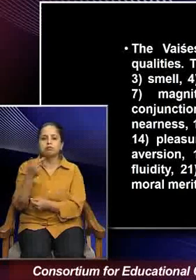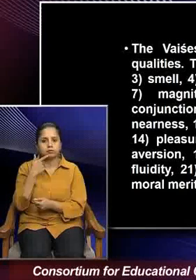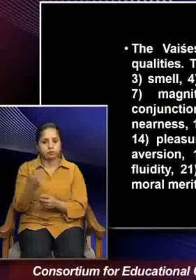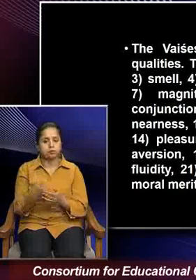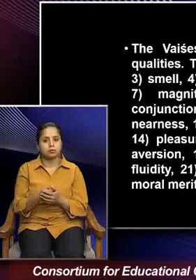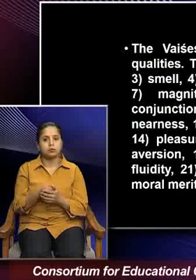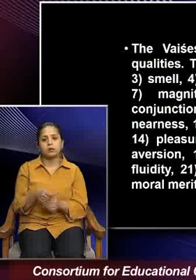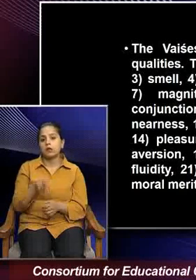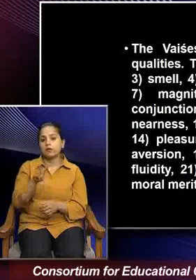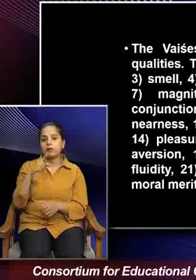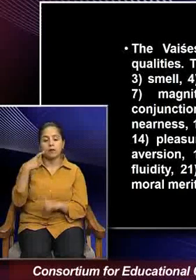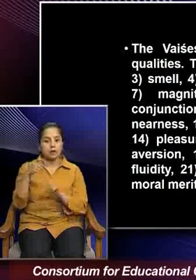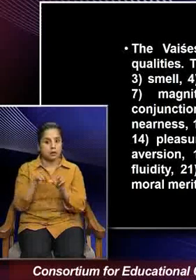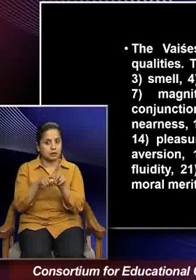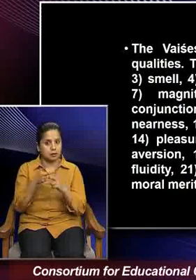viscidity,